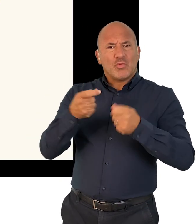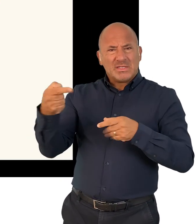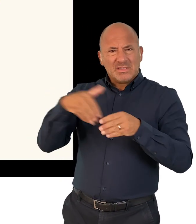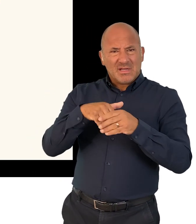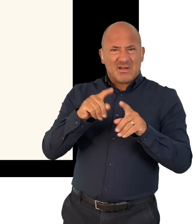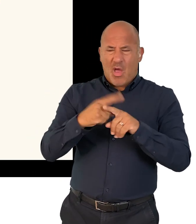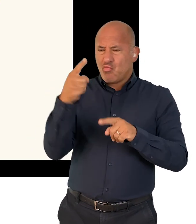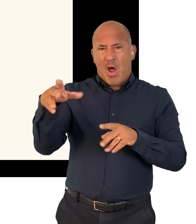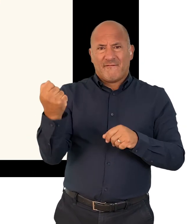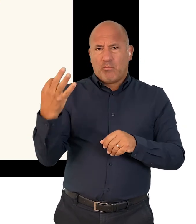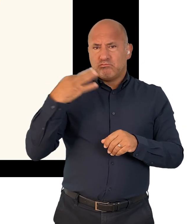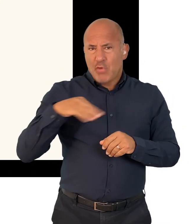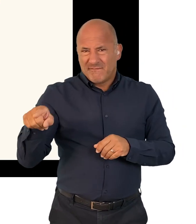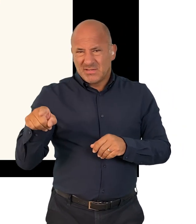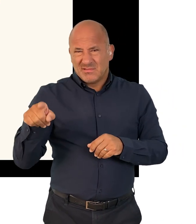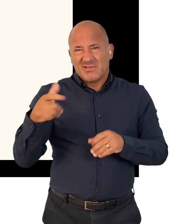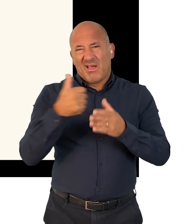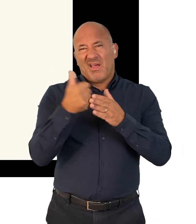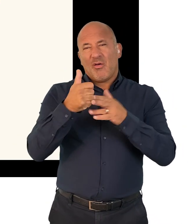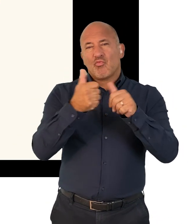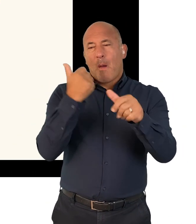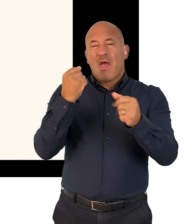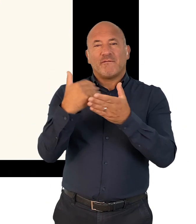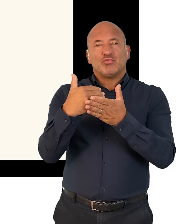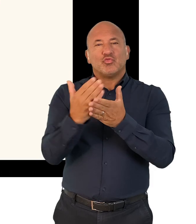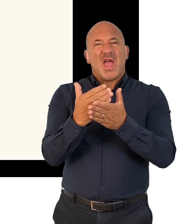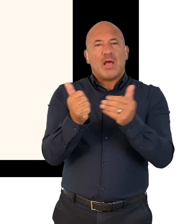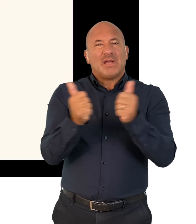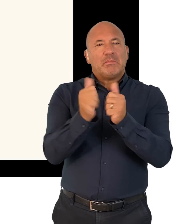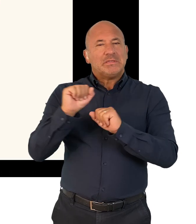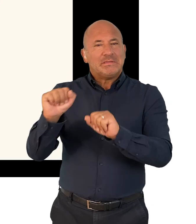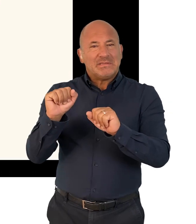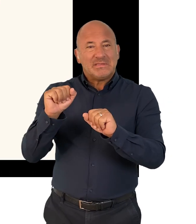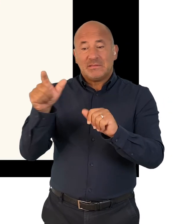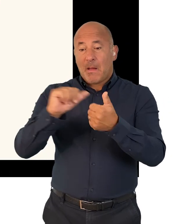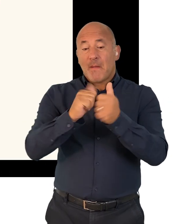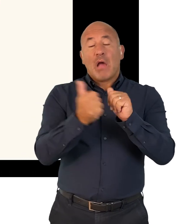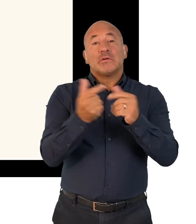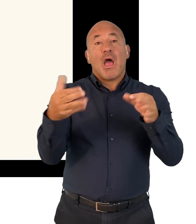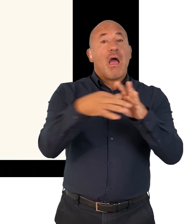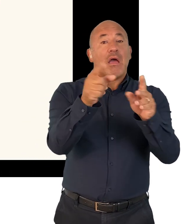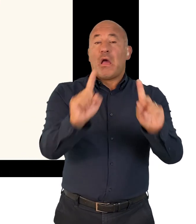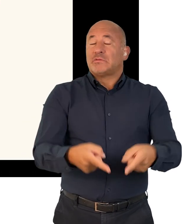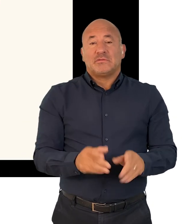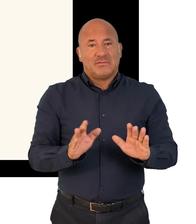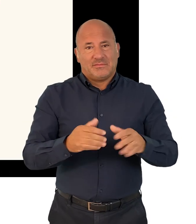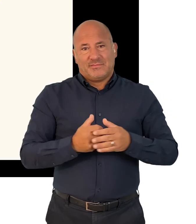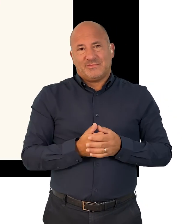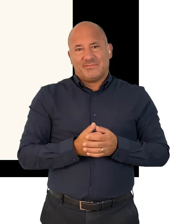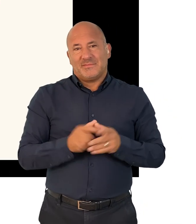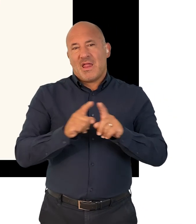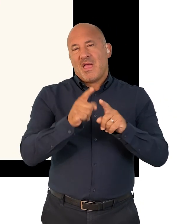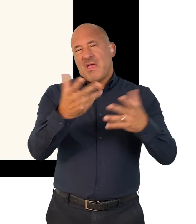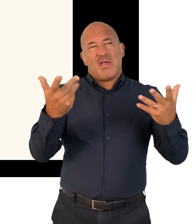i.e. one operating for profit, so typically a company limited by shares, they cannot be a partner to the application.